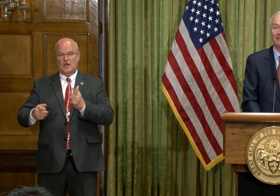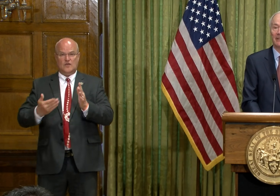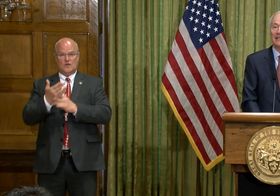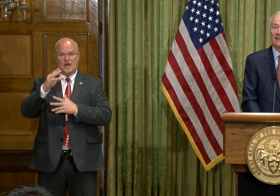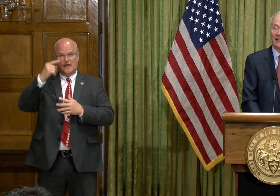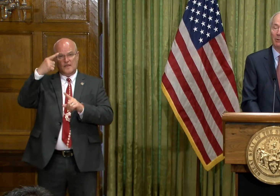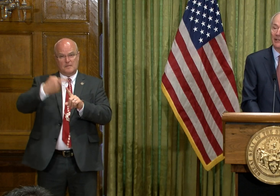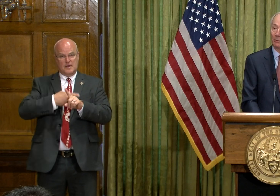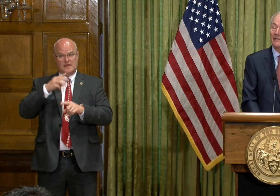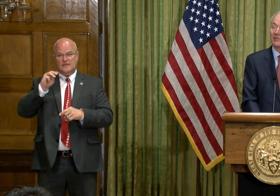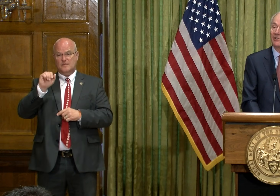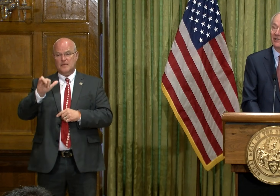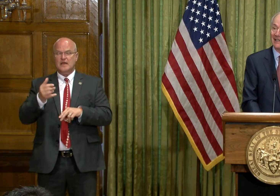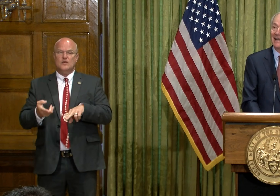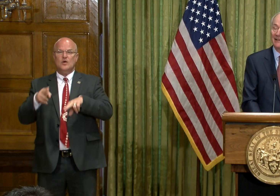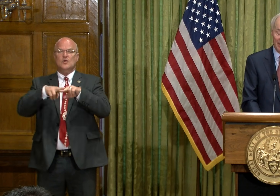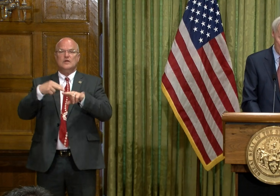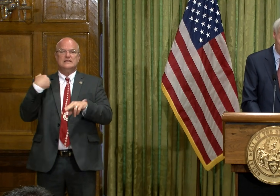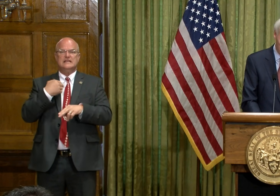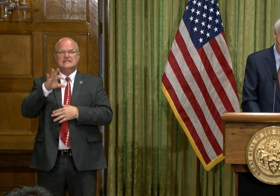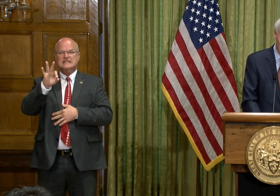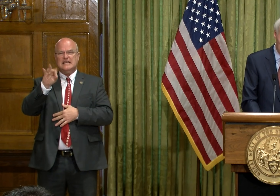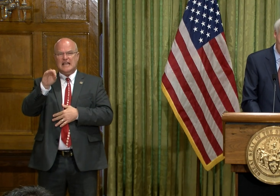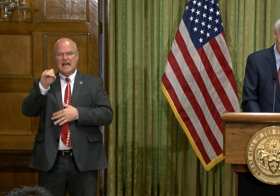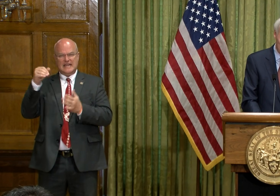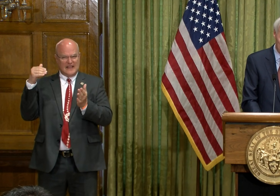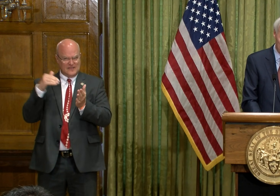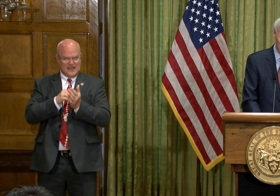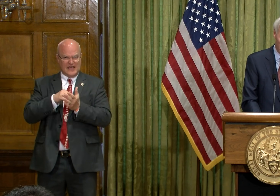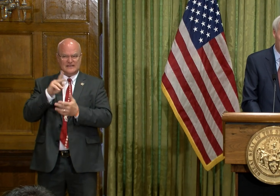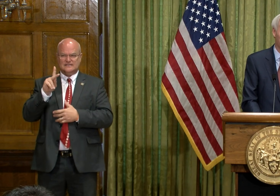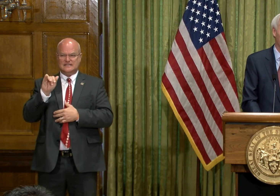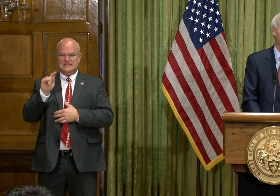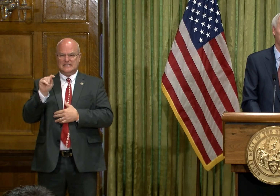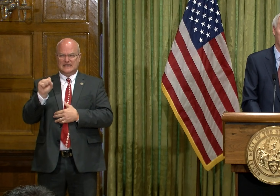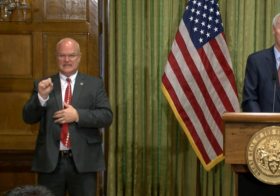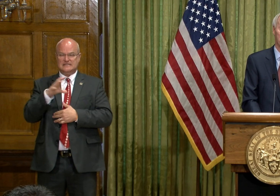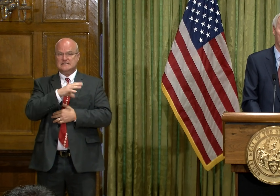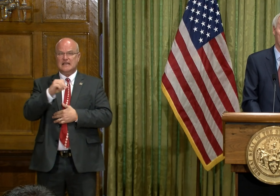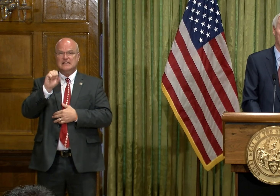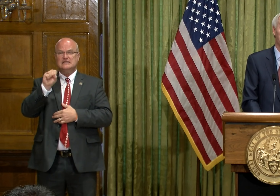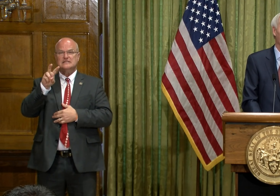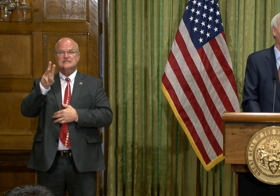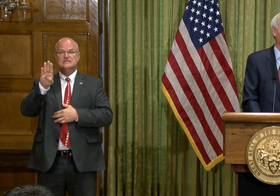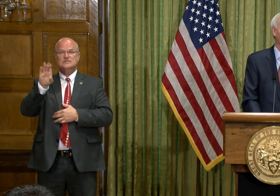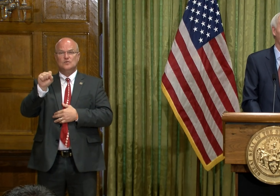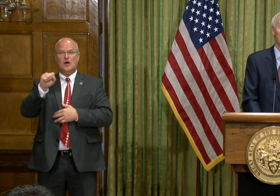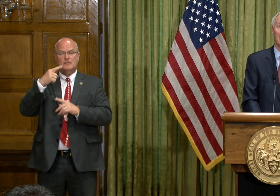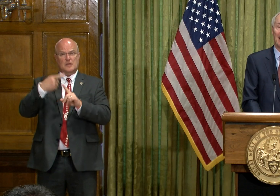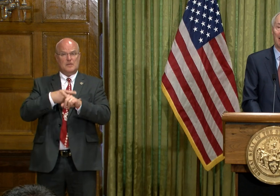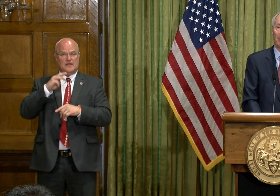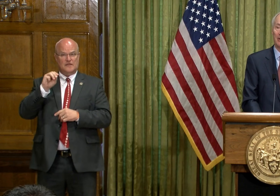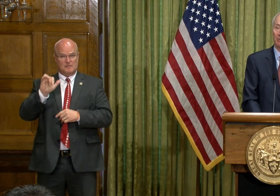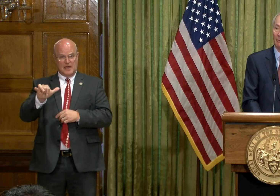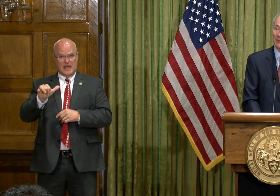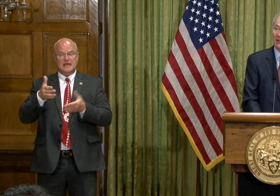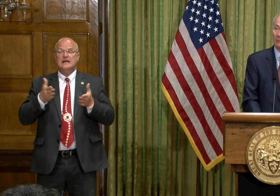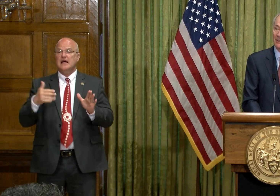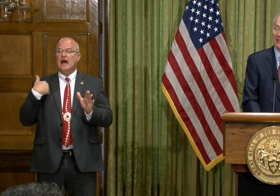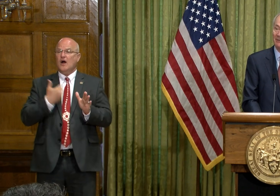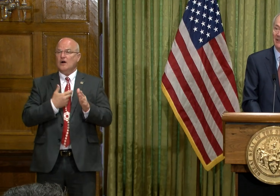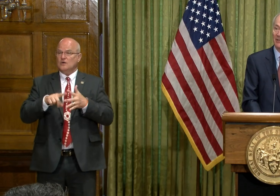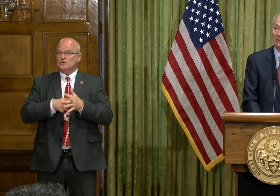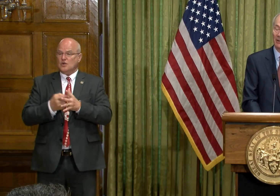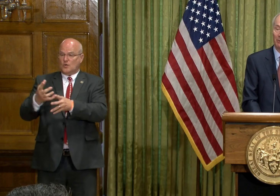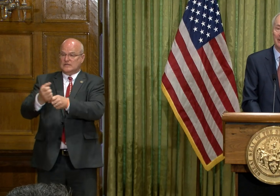throughout the month. That will increase us to 90,000 kits and swabs in the month of May. This will allow us, when we